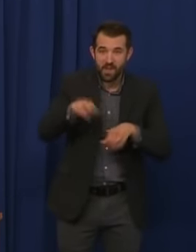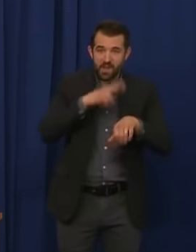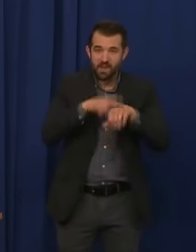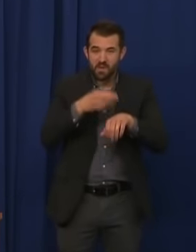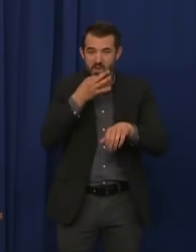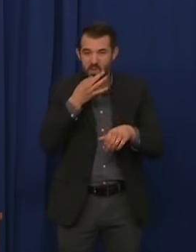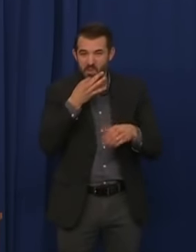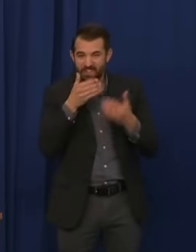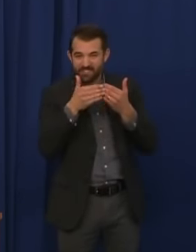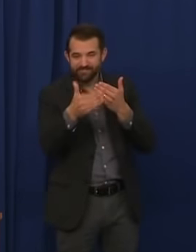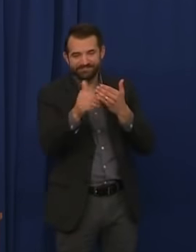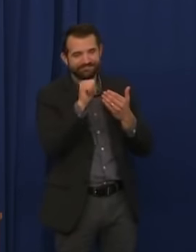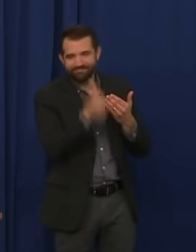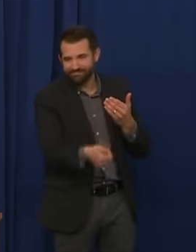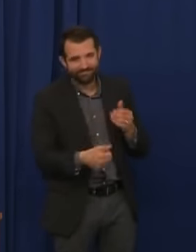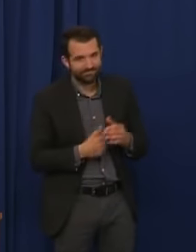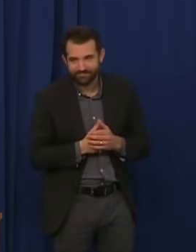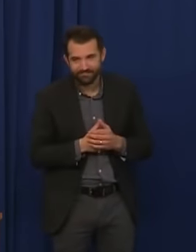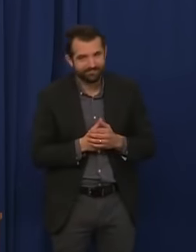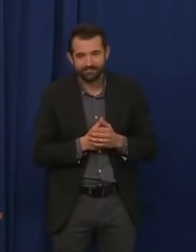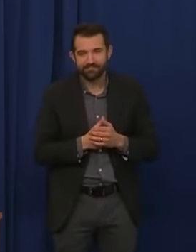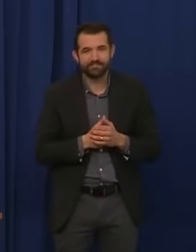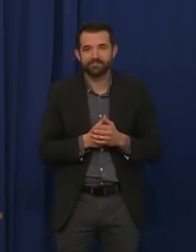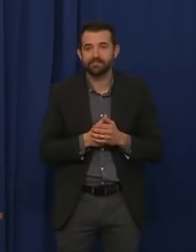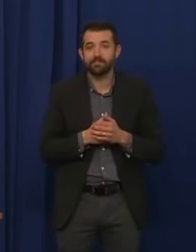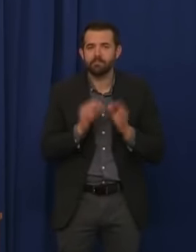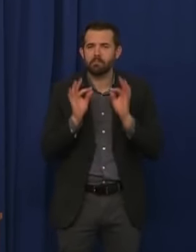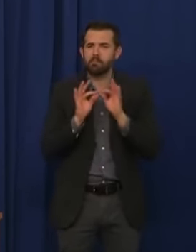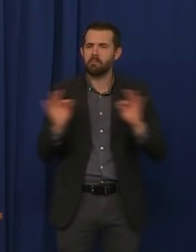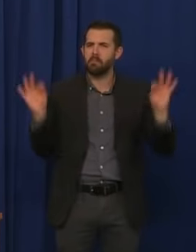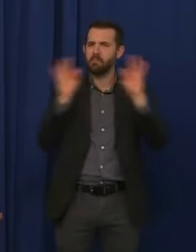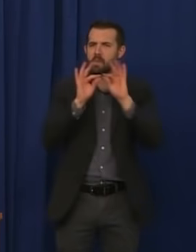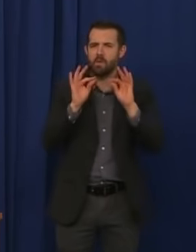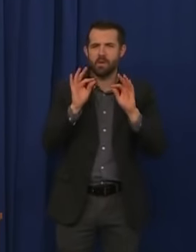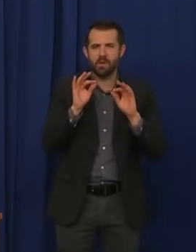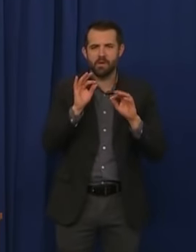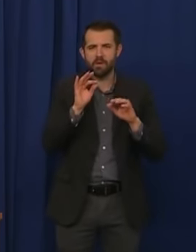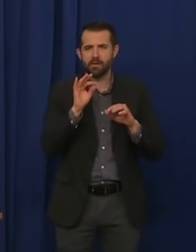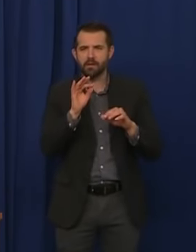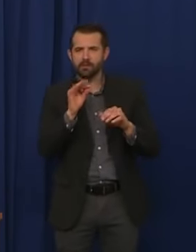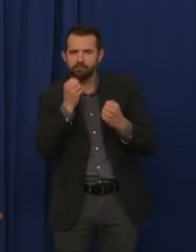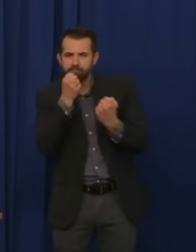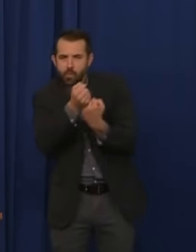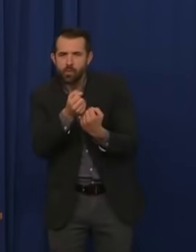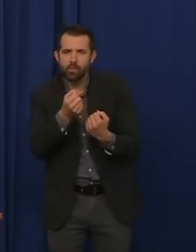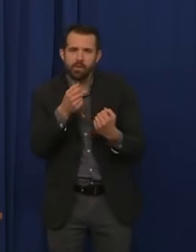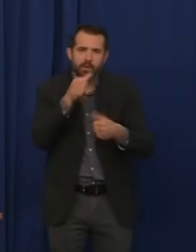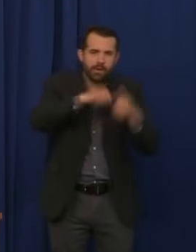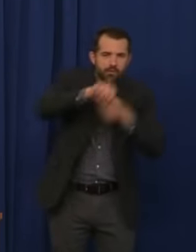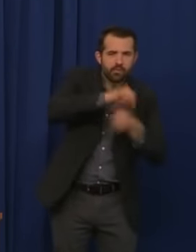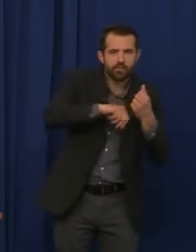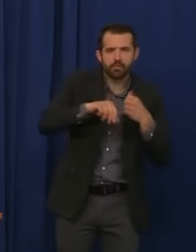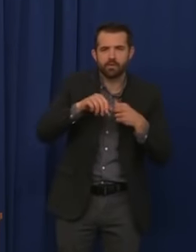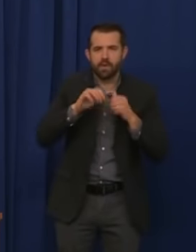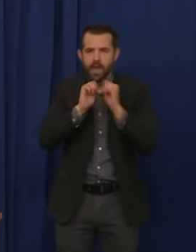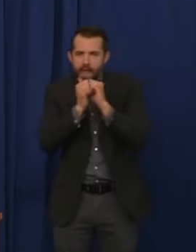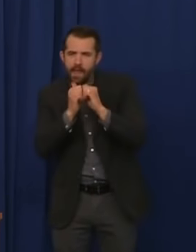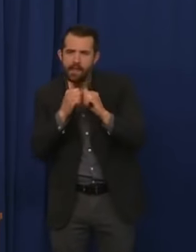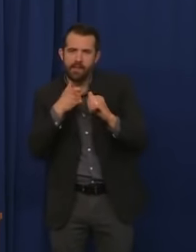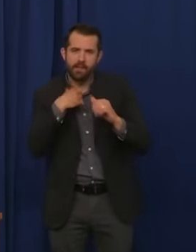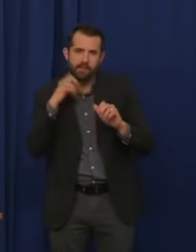soon. We call on each other to reimagine how we do things as members of a common